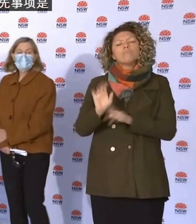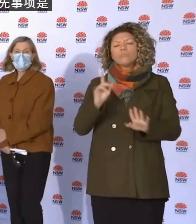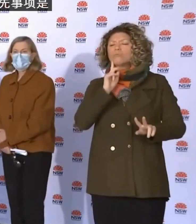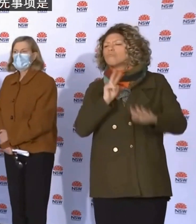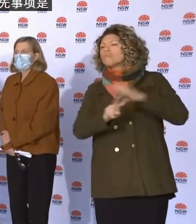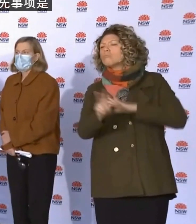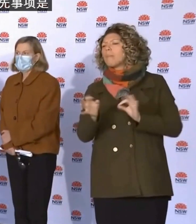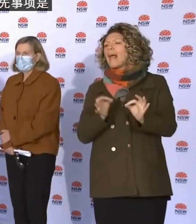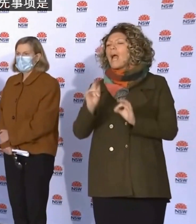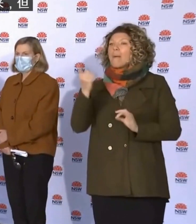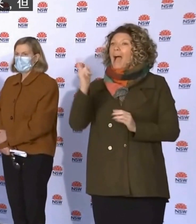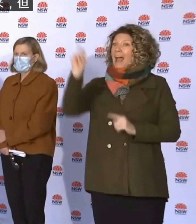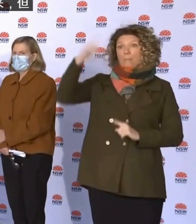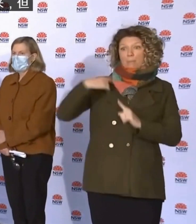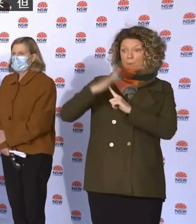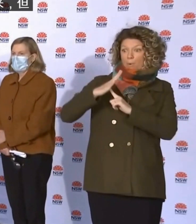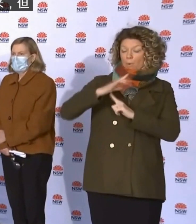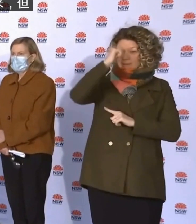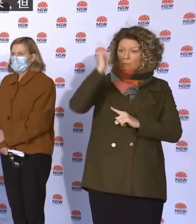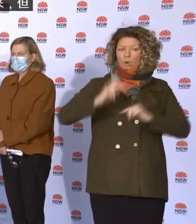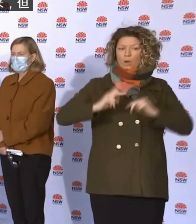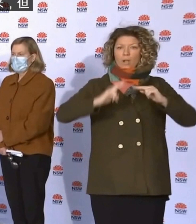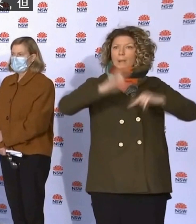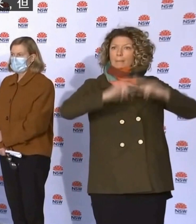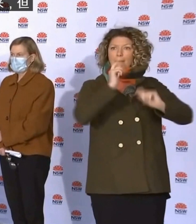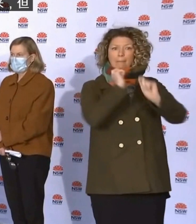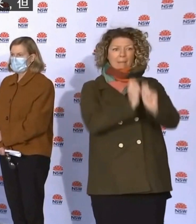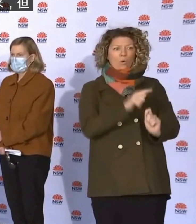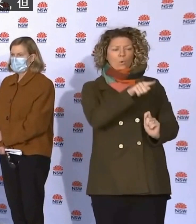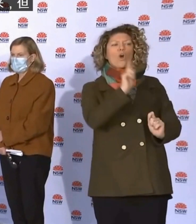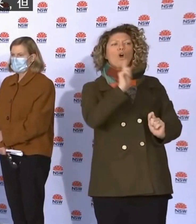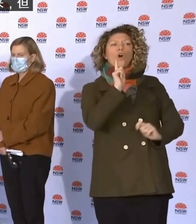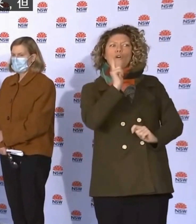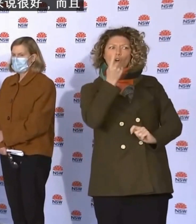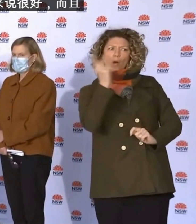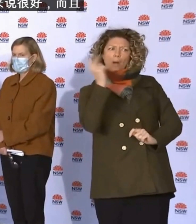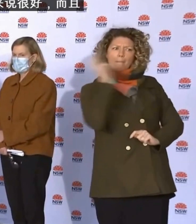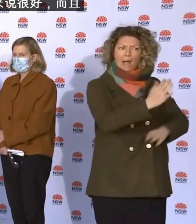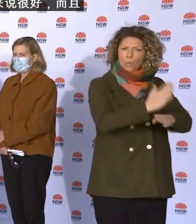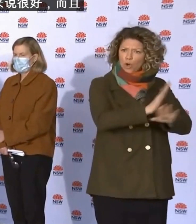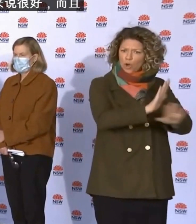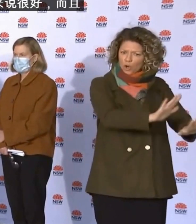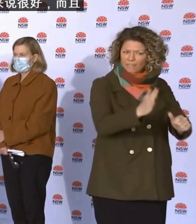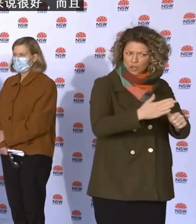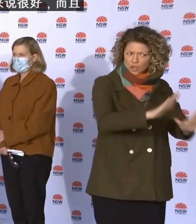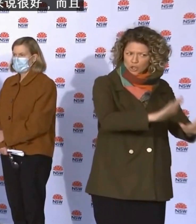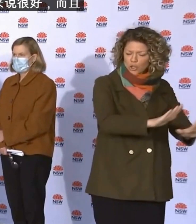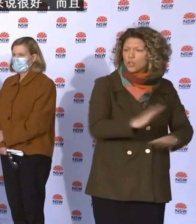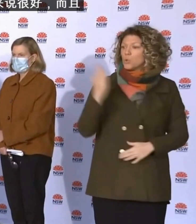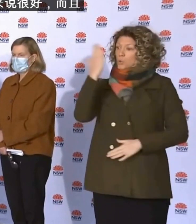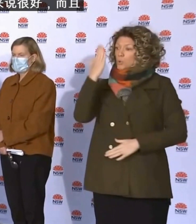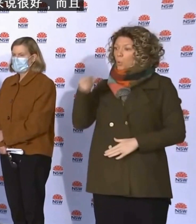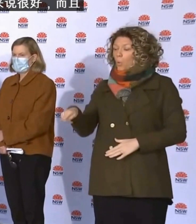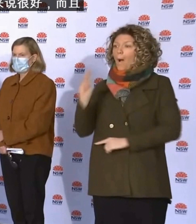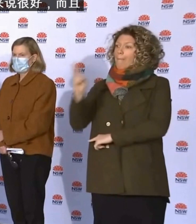that obviously our priorities are getting the construction sector back on its feet as quickly as possible, but obviously schools, face-to-face